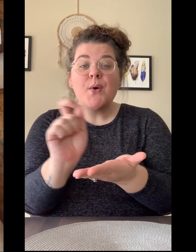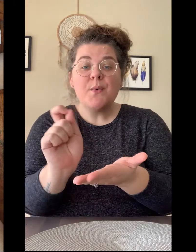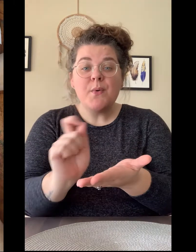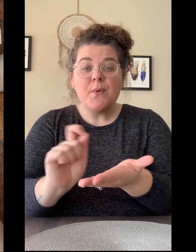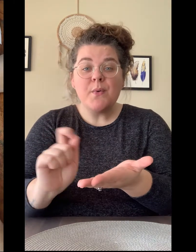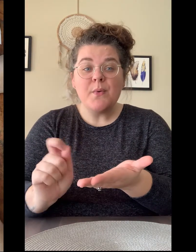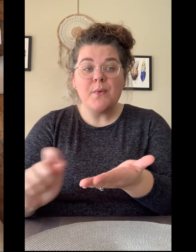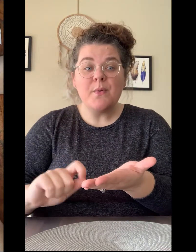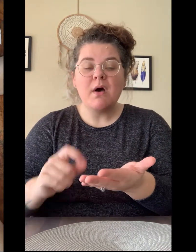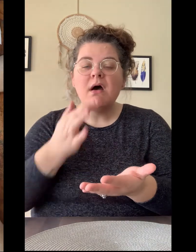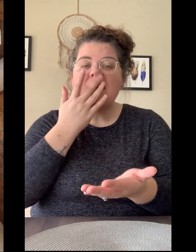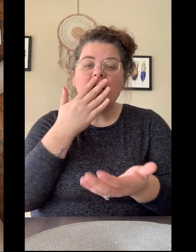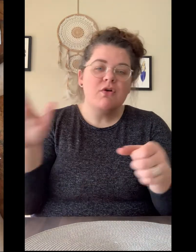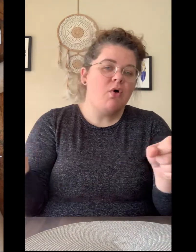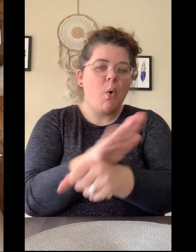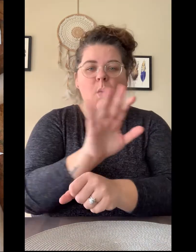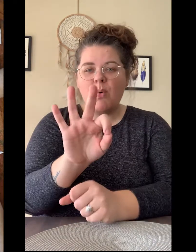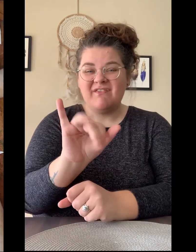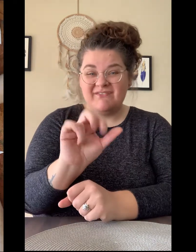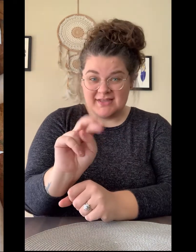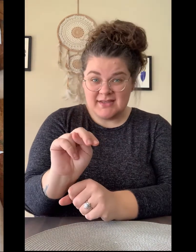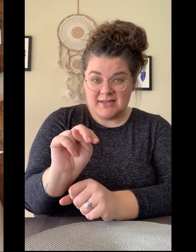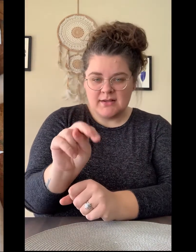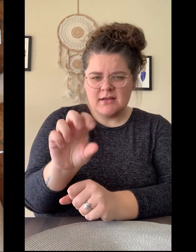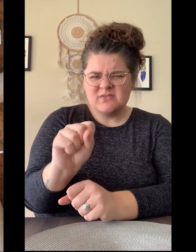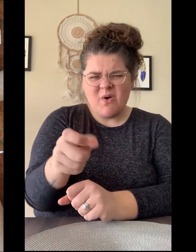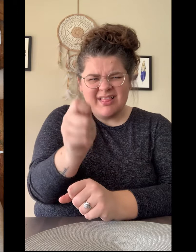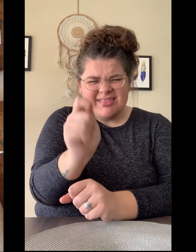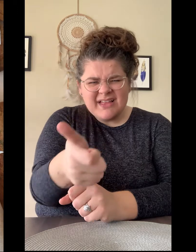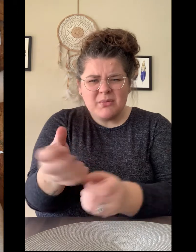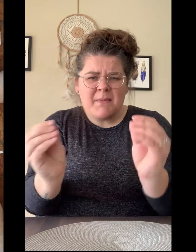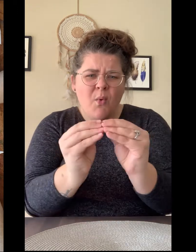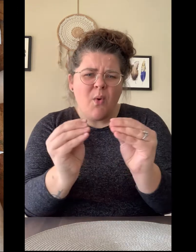You can color the whole fin. It gives it a little bit more